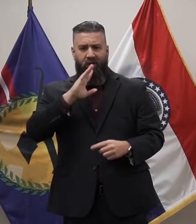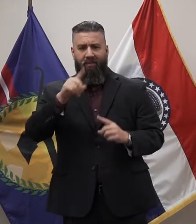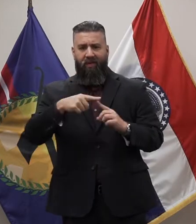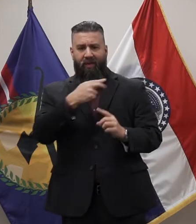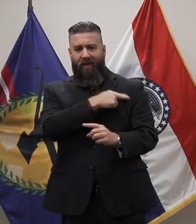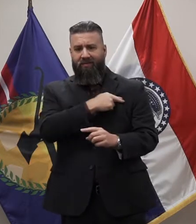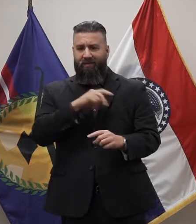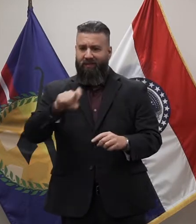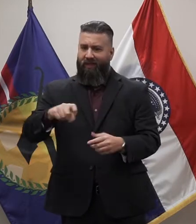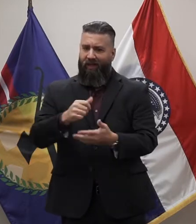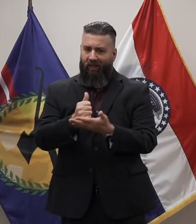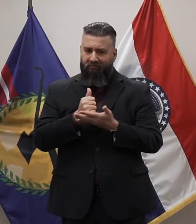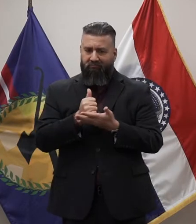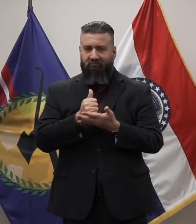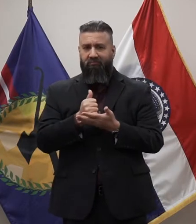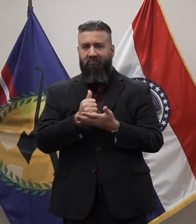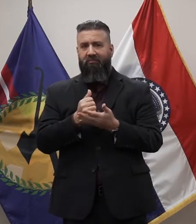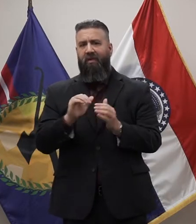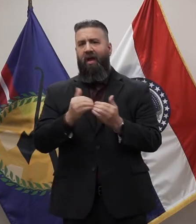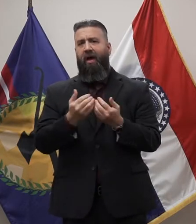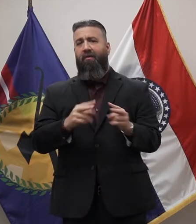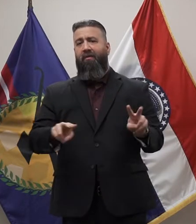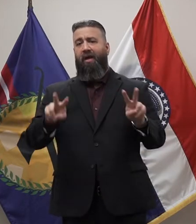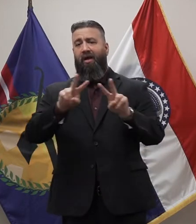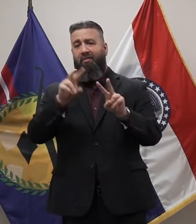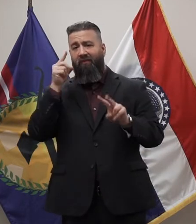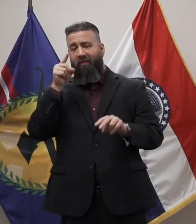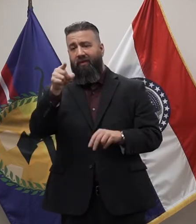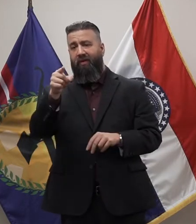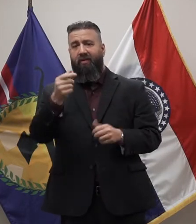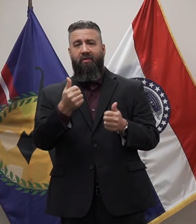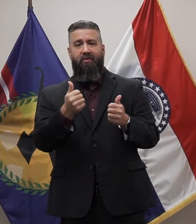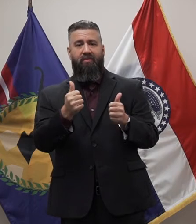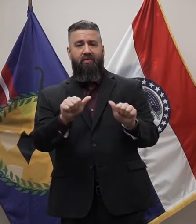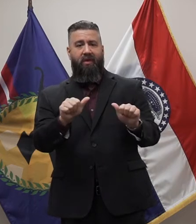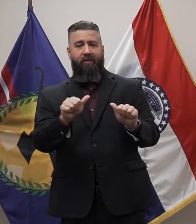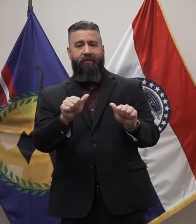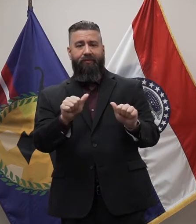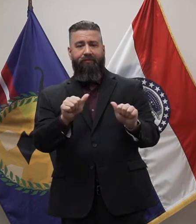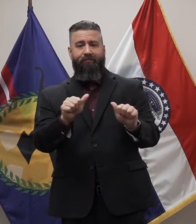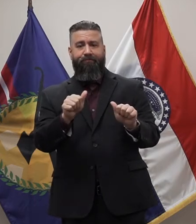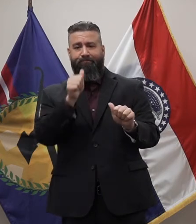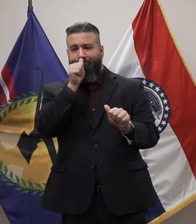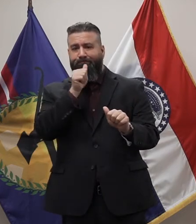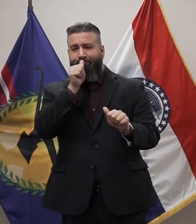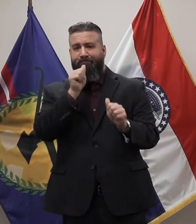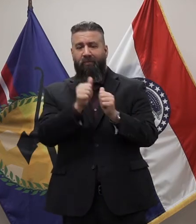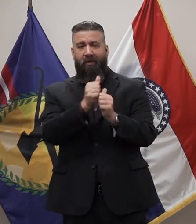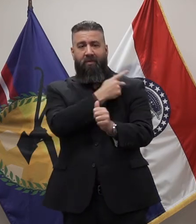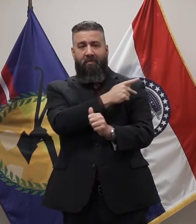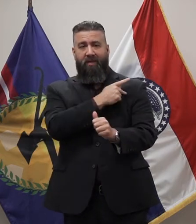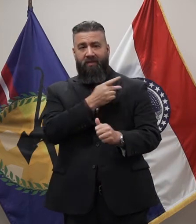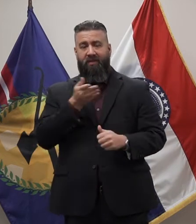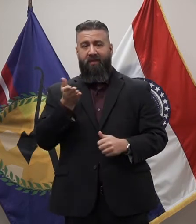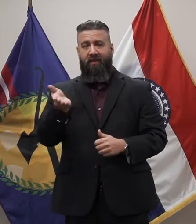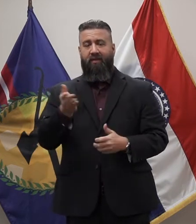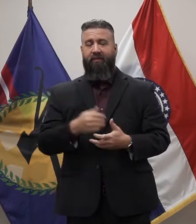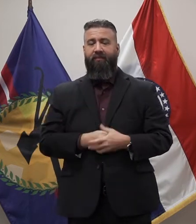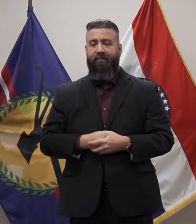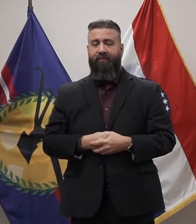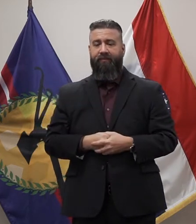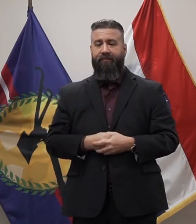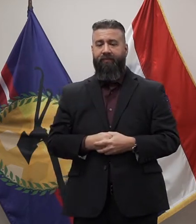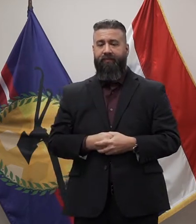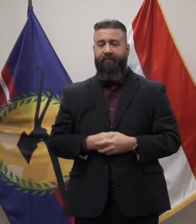burned out and they need the help. How valuable is that team, do you think, in trying to cope with the patient's still there? So the question